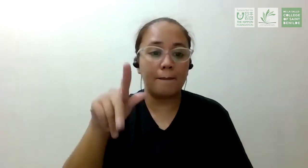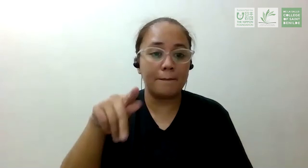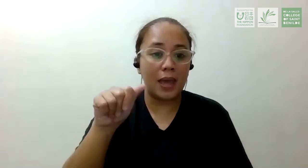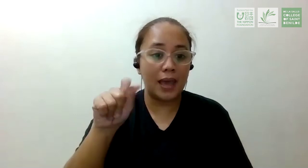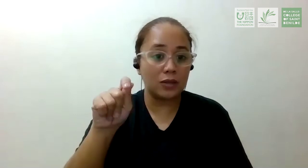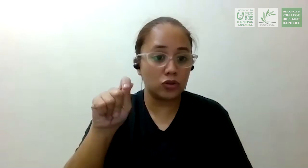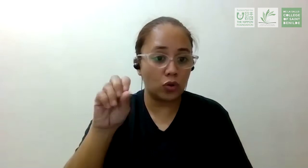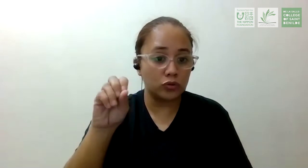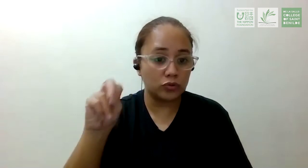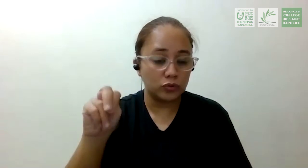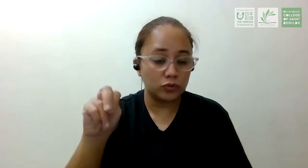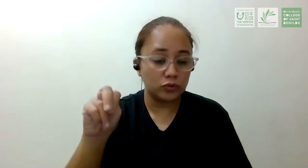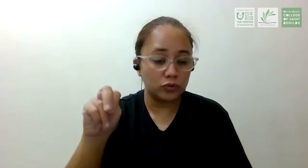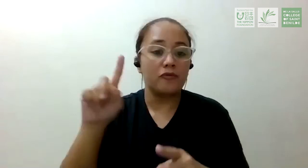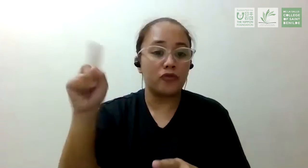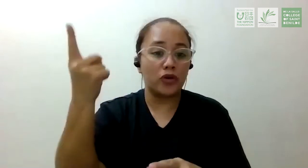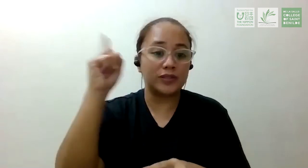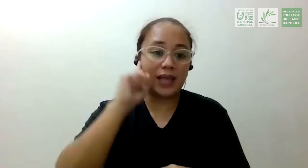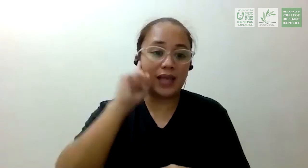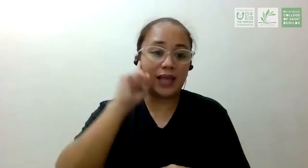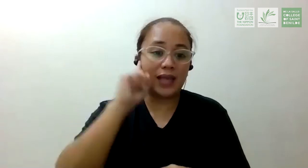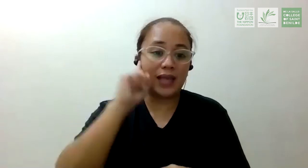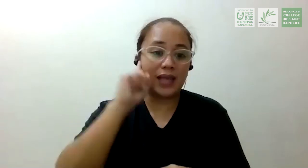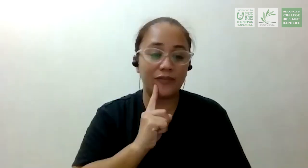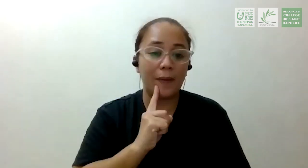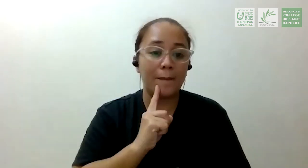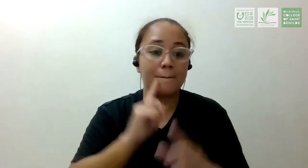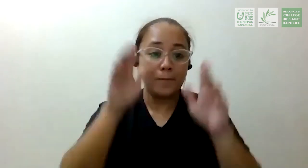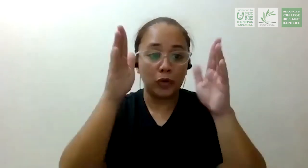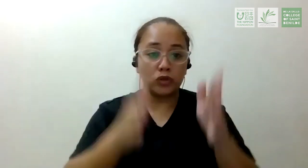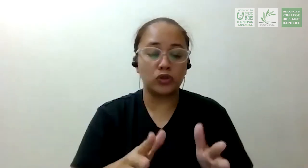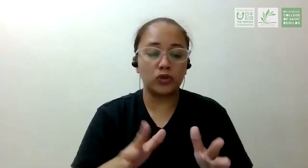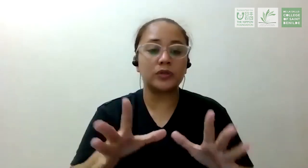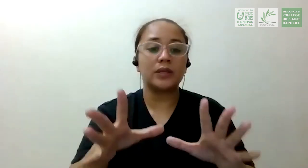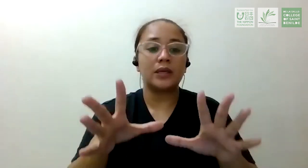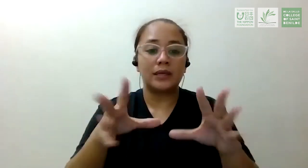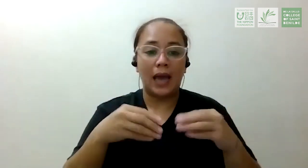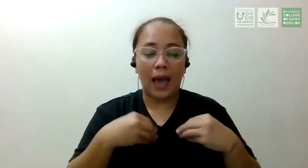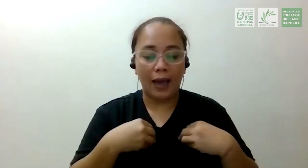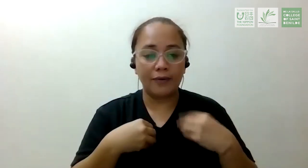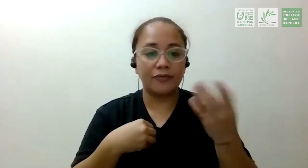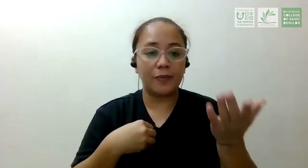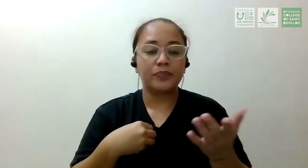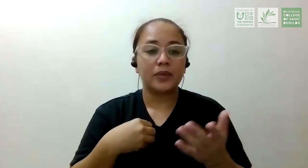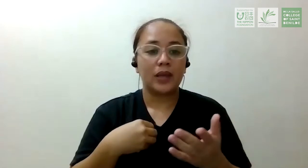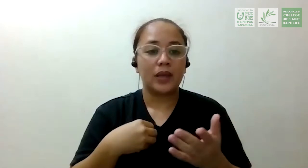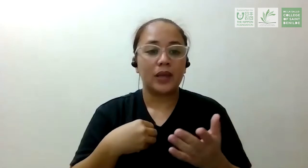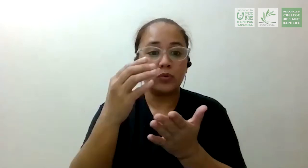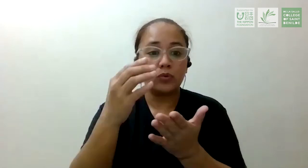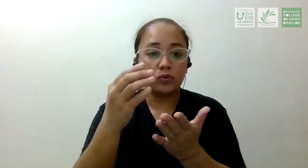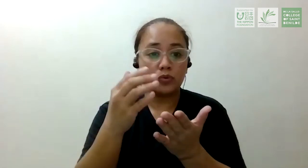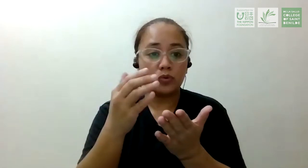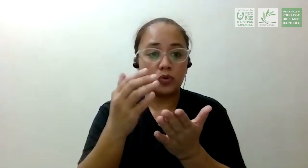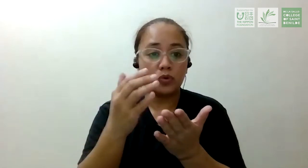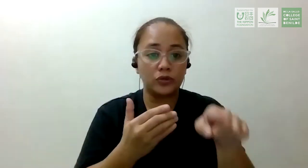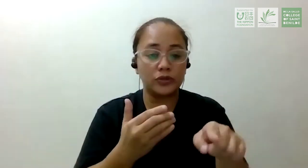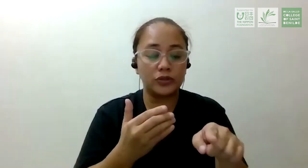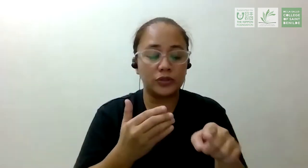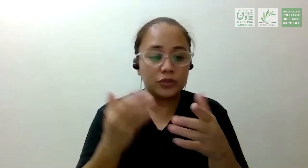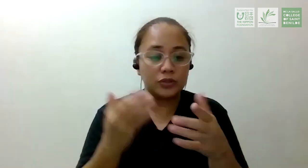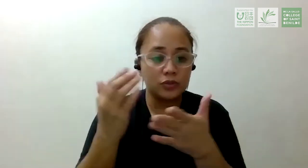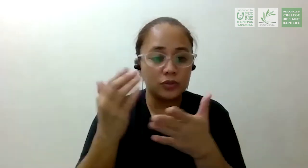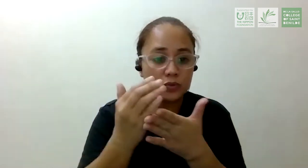first deaf person to receive a bachelor's degree in linguistics. I forgot to add